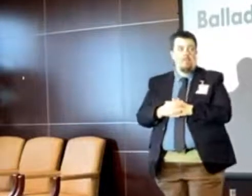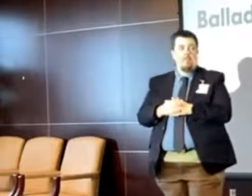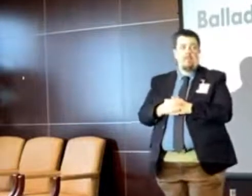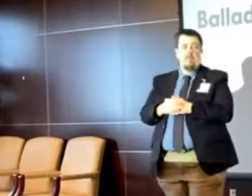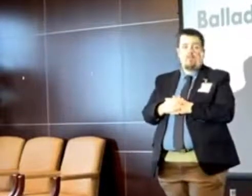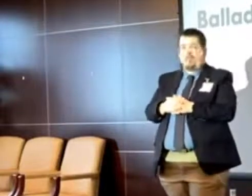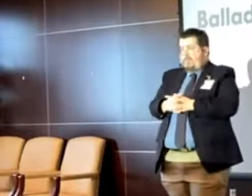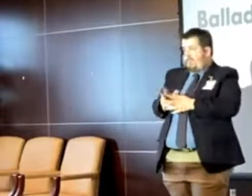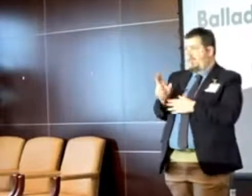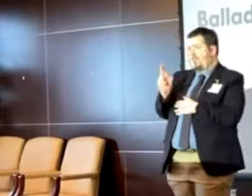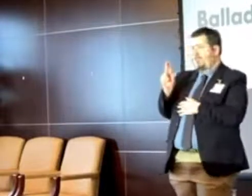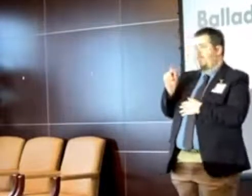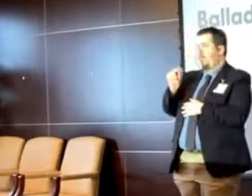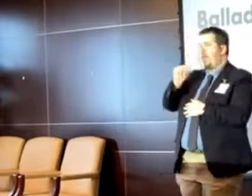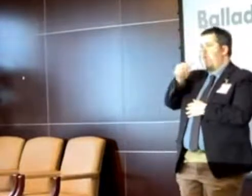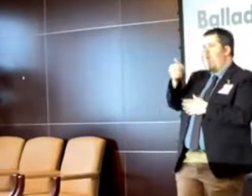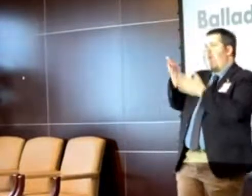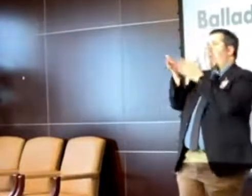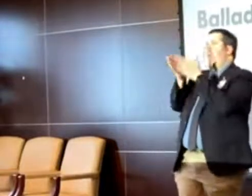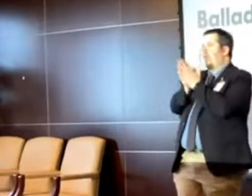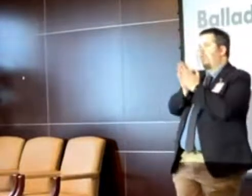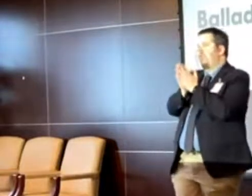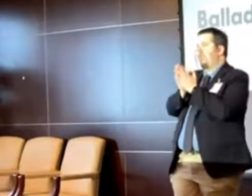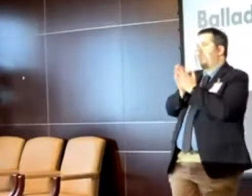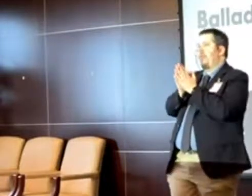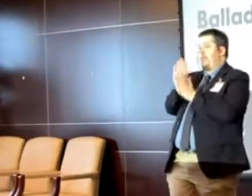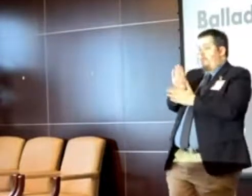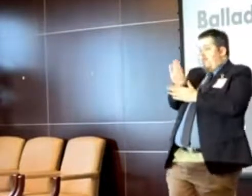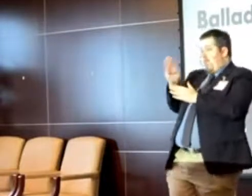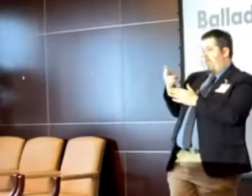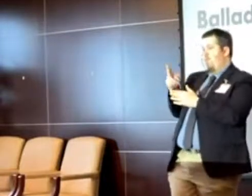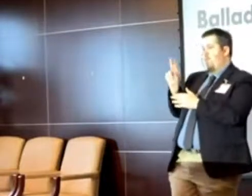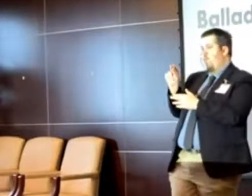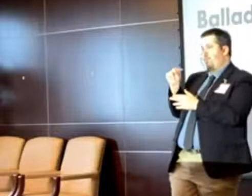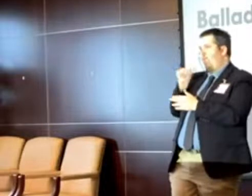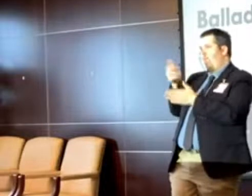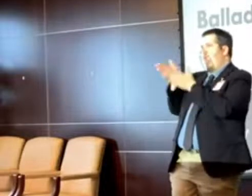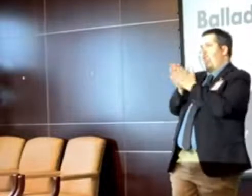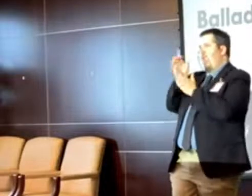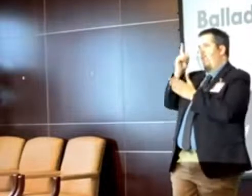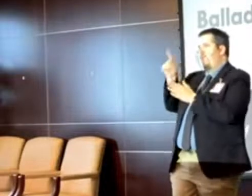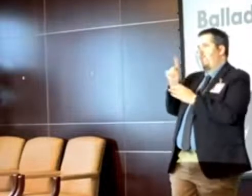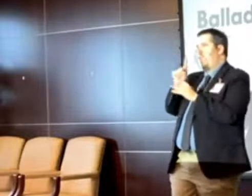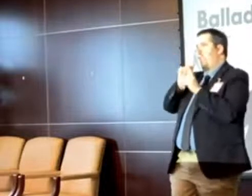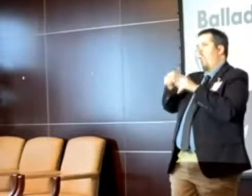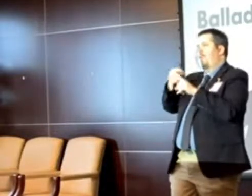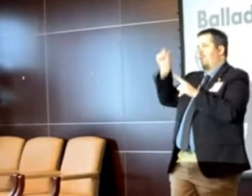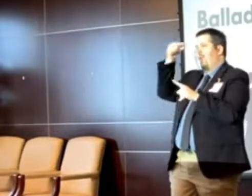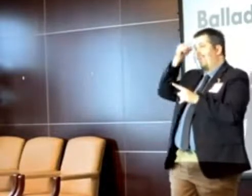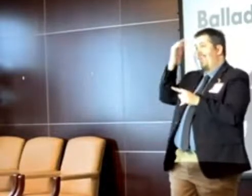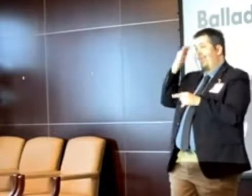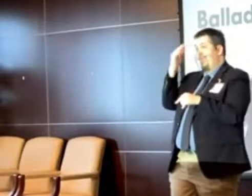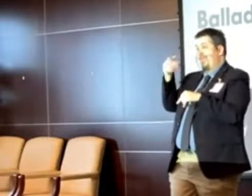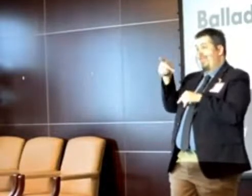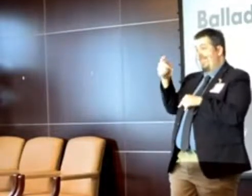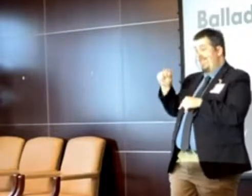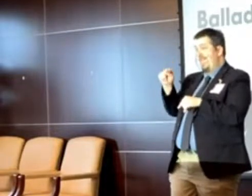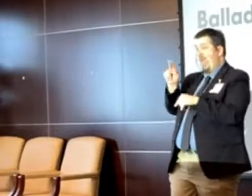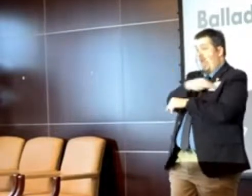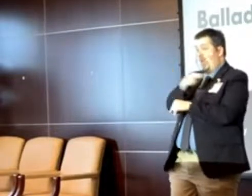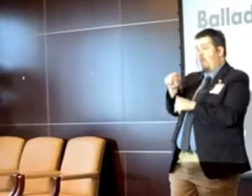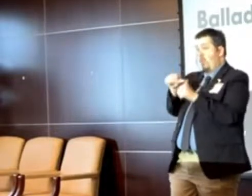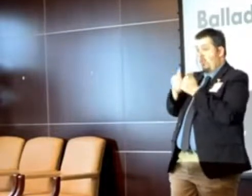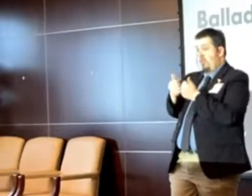staffing? No, we haven't explicitly asked for. We Ballad have not explicitly asked for an executive order. I know the Tennessee Hospital Association has